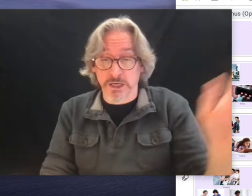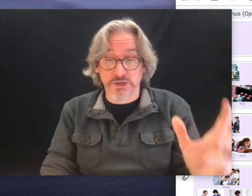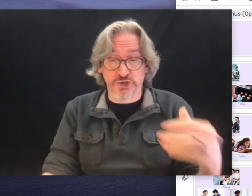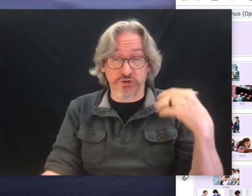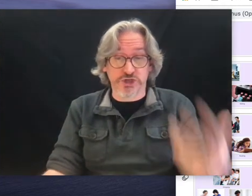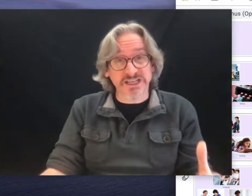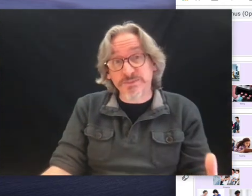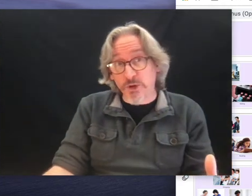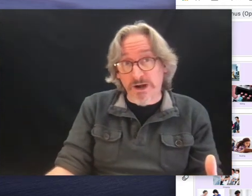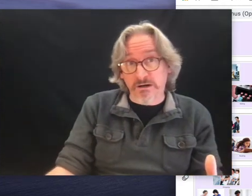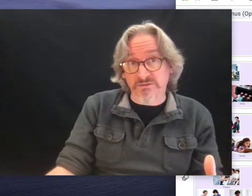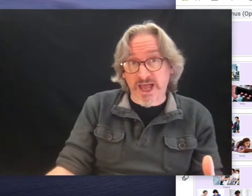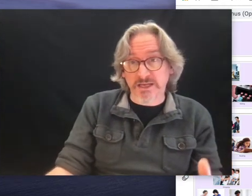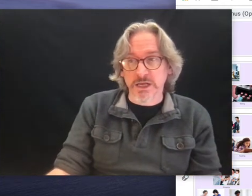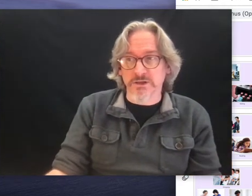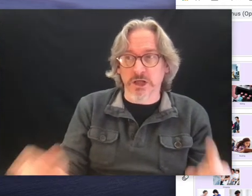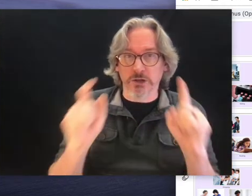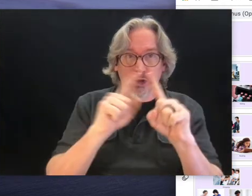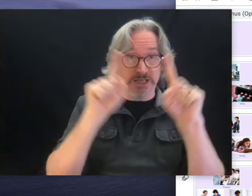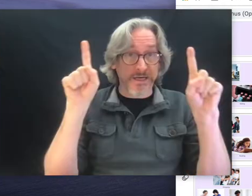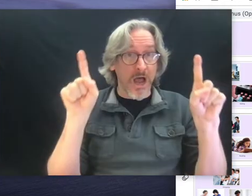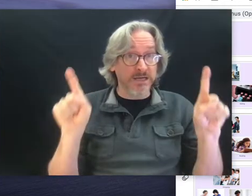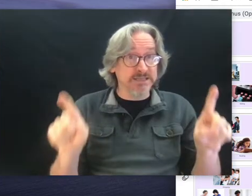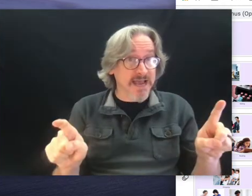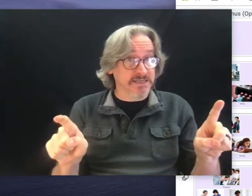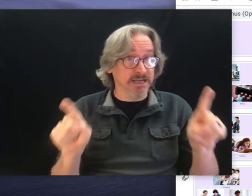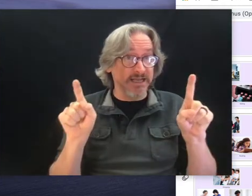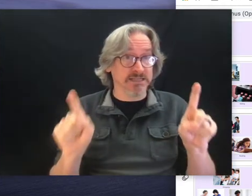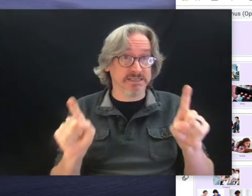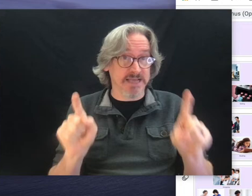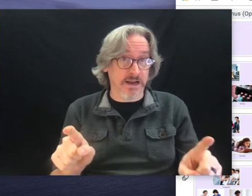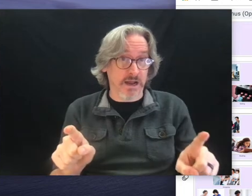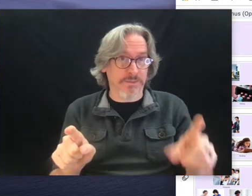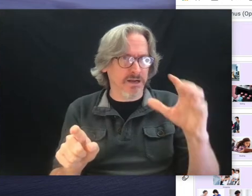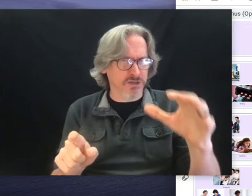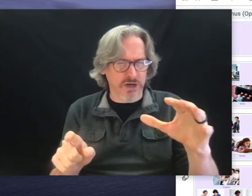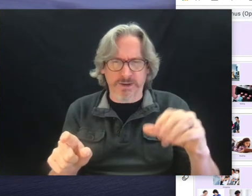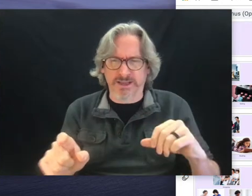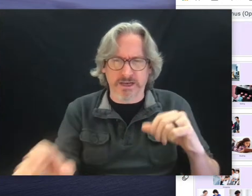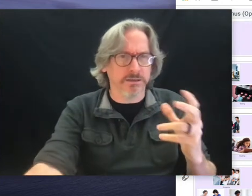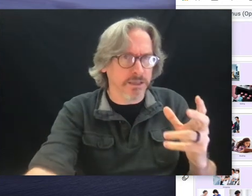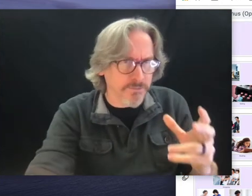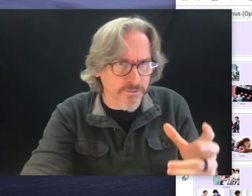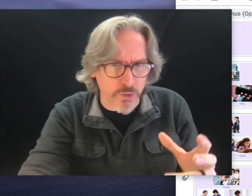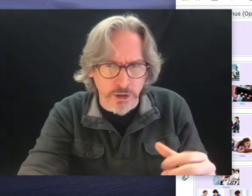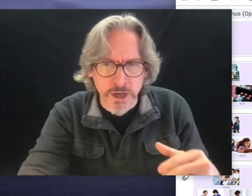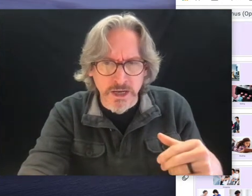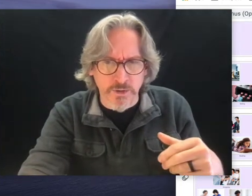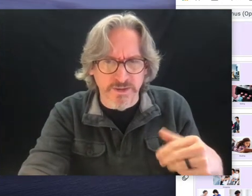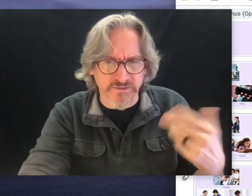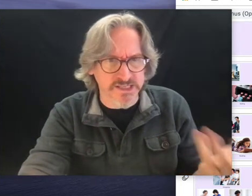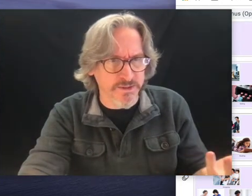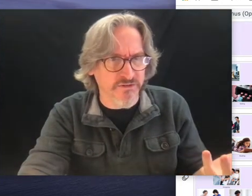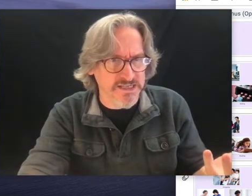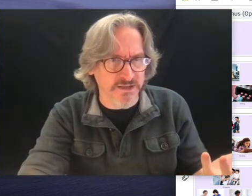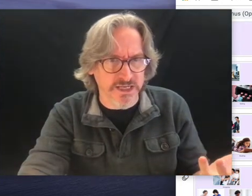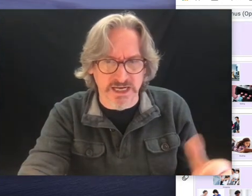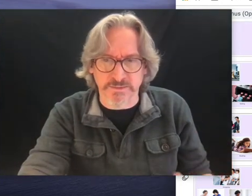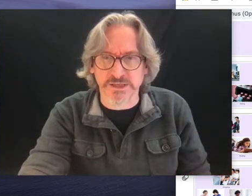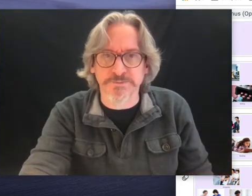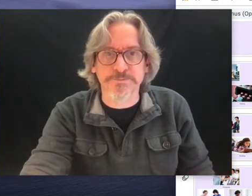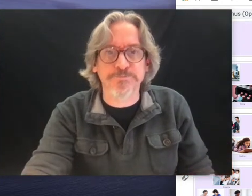ways. So just be aware of that. Look at the context that gets set up. And I'll talk about that a little bit more when I'm giving some advice